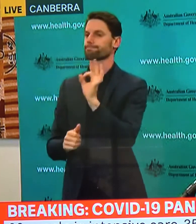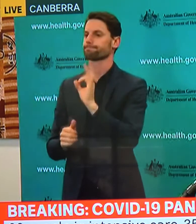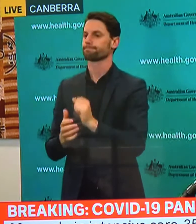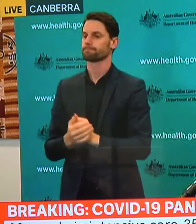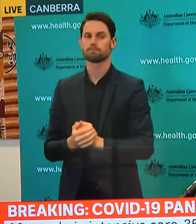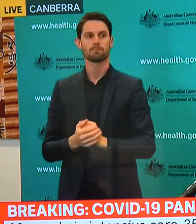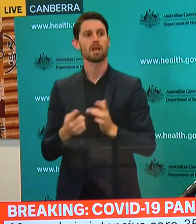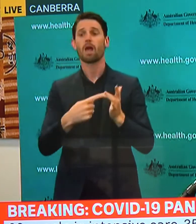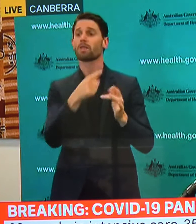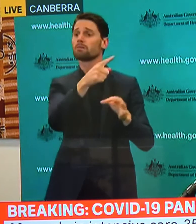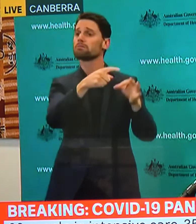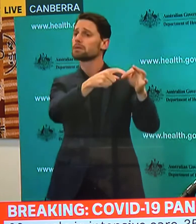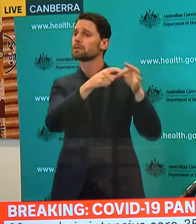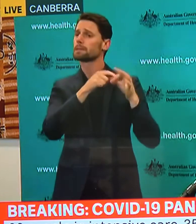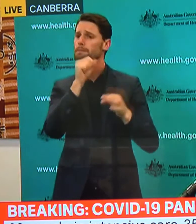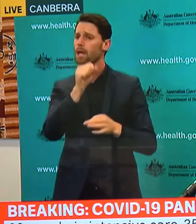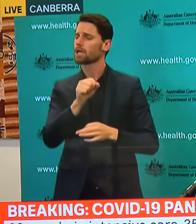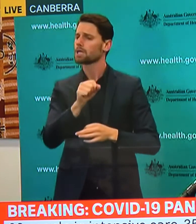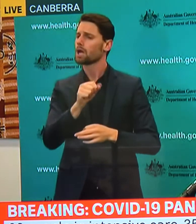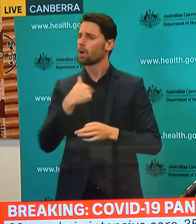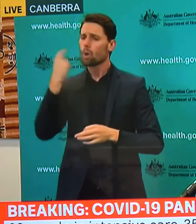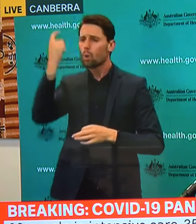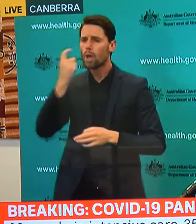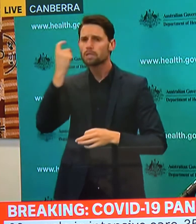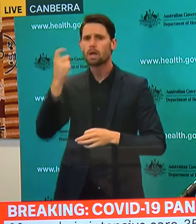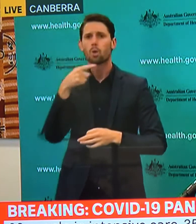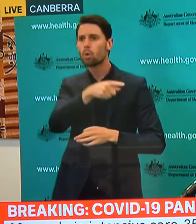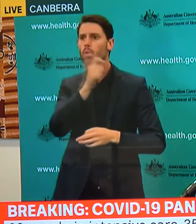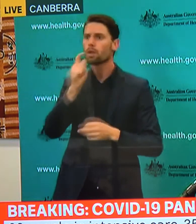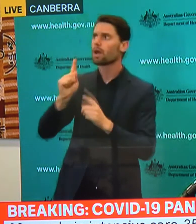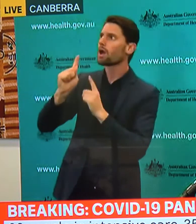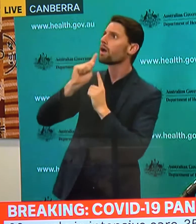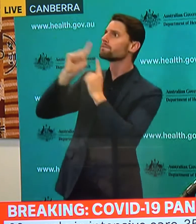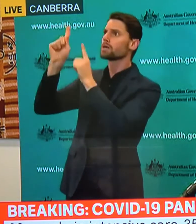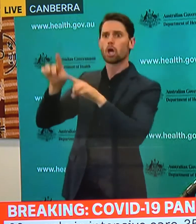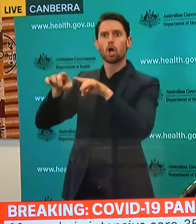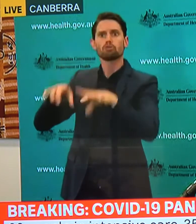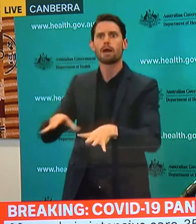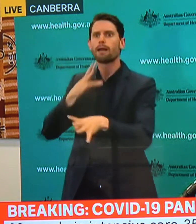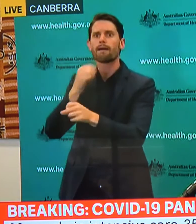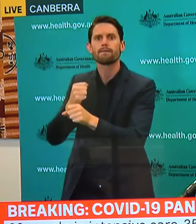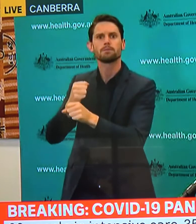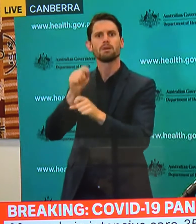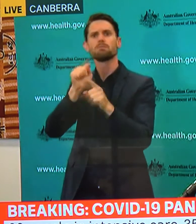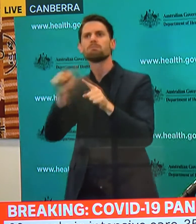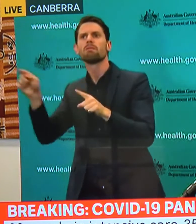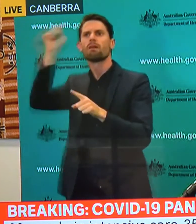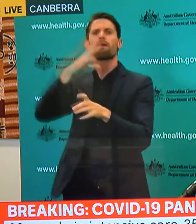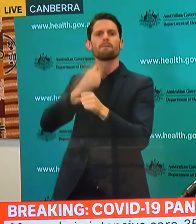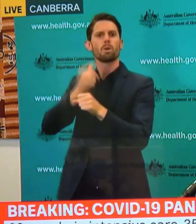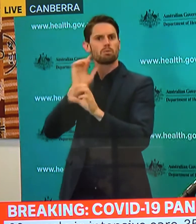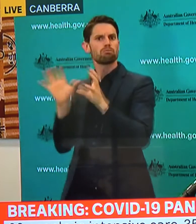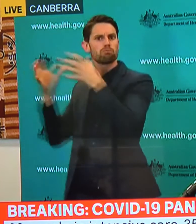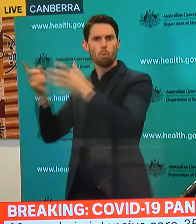Dr. Kelly, what advice are you giving to the National Cabinet on strategies to lift social isolation